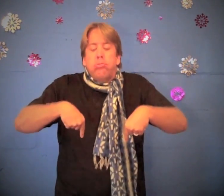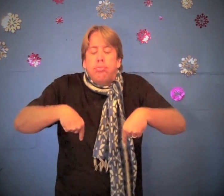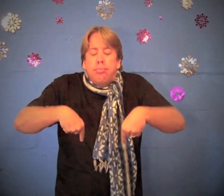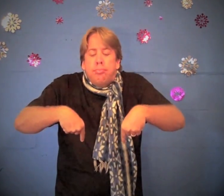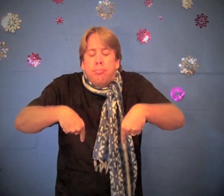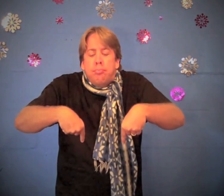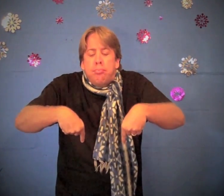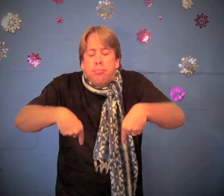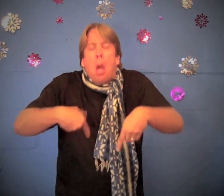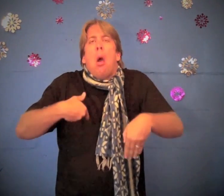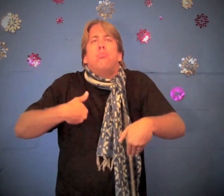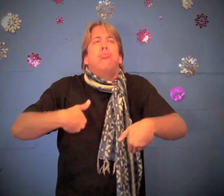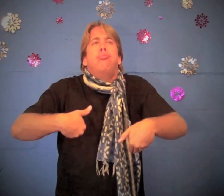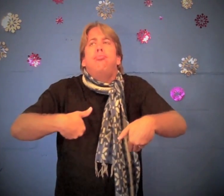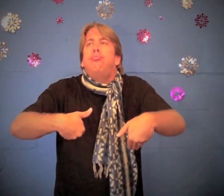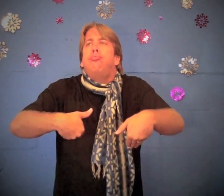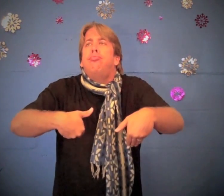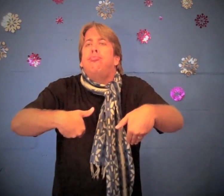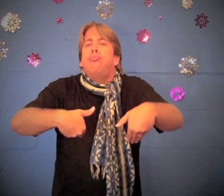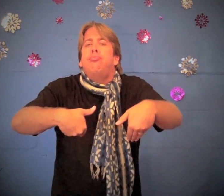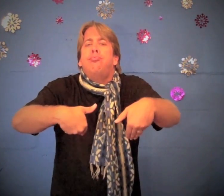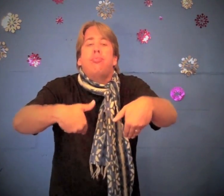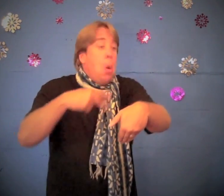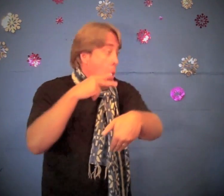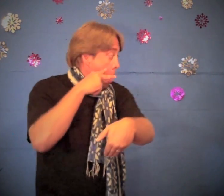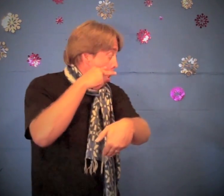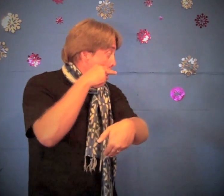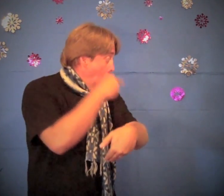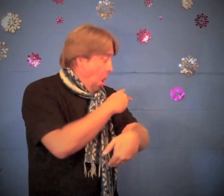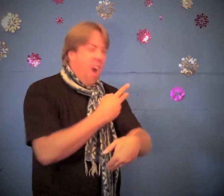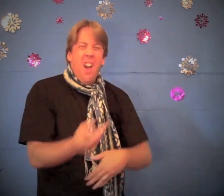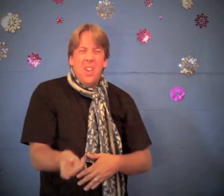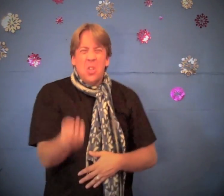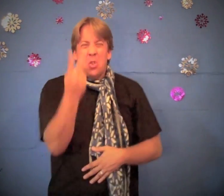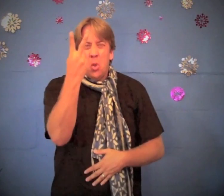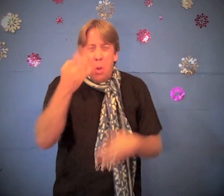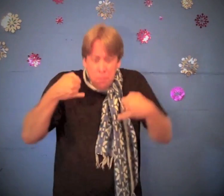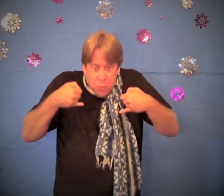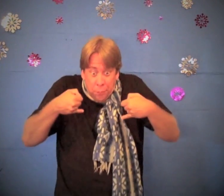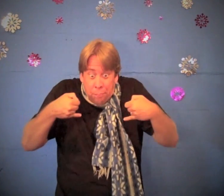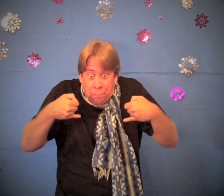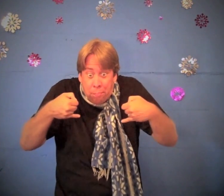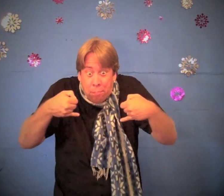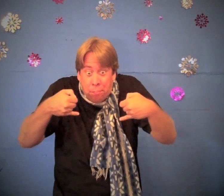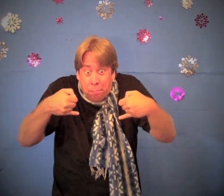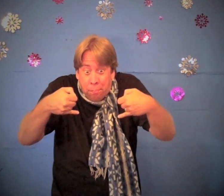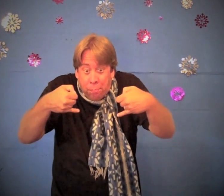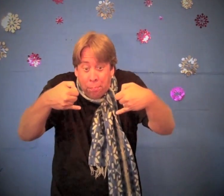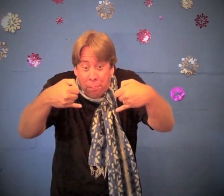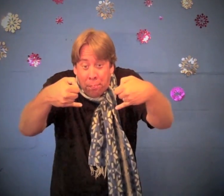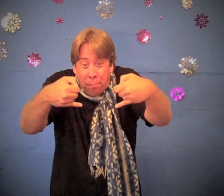Then he dragged his feet slowly to make tracks.